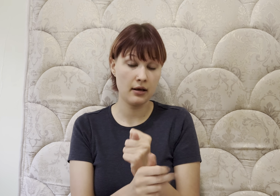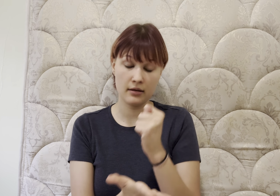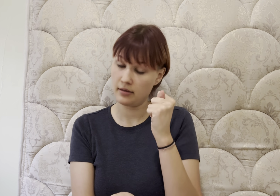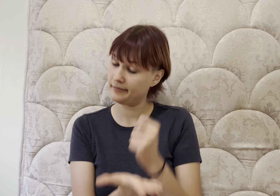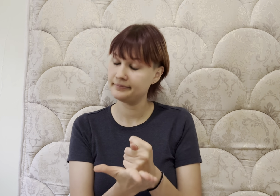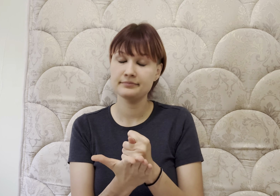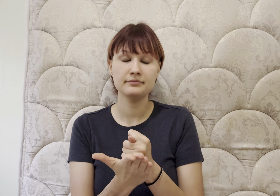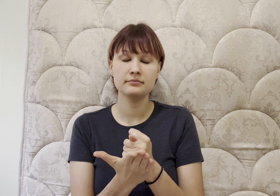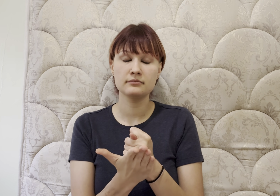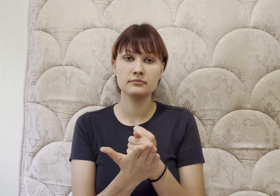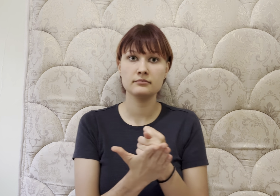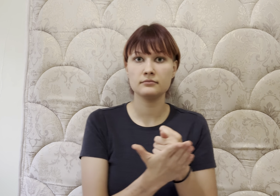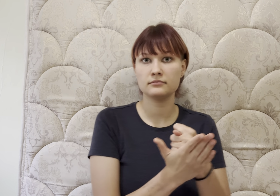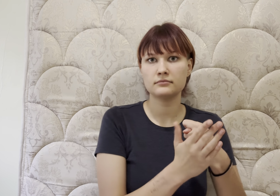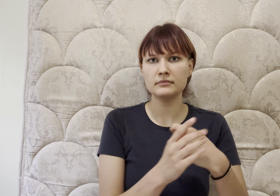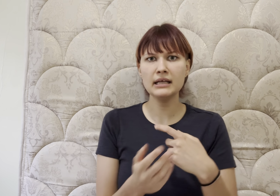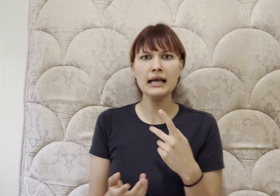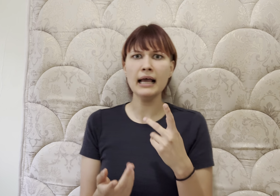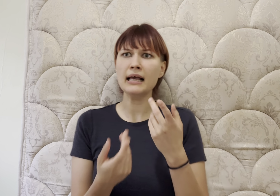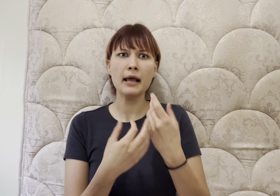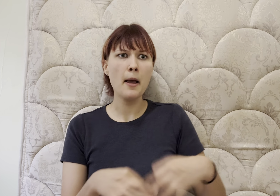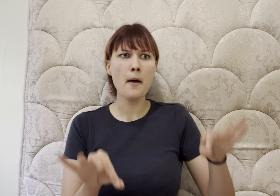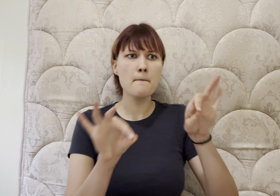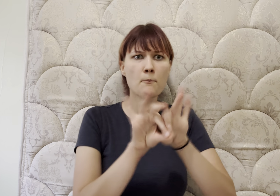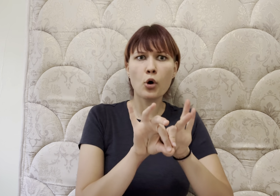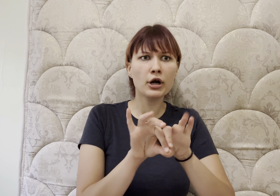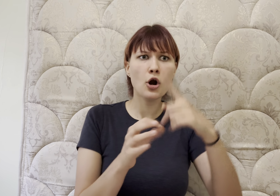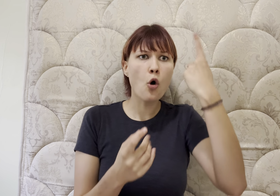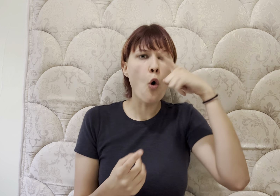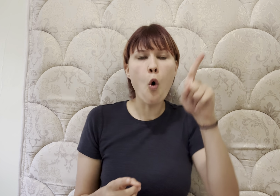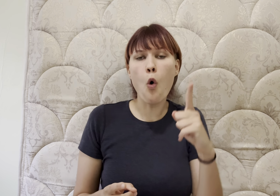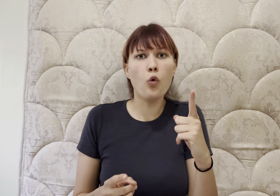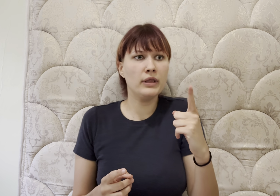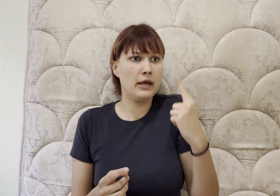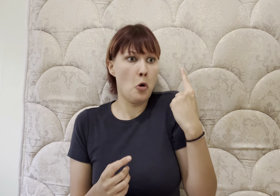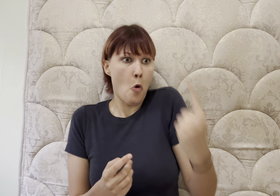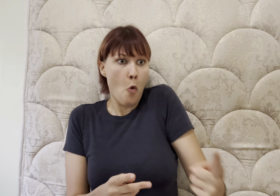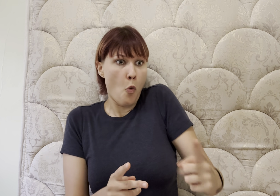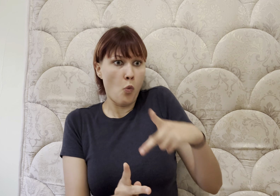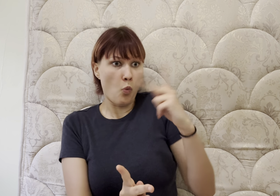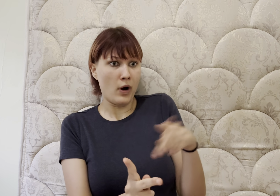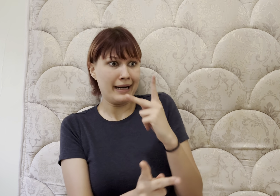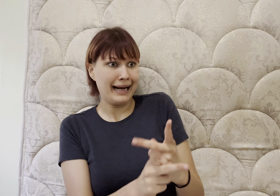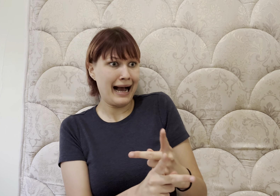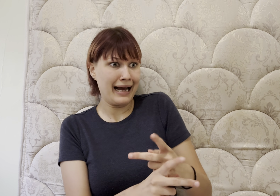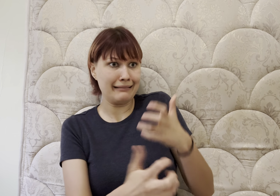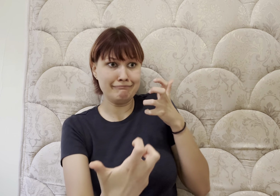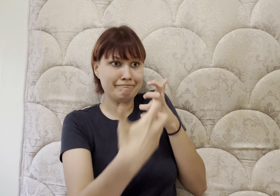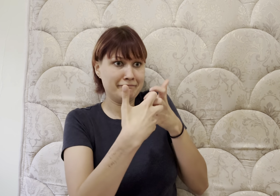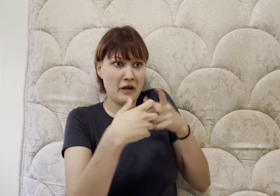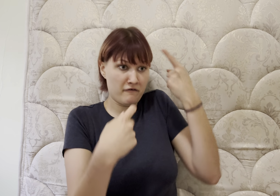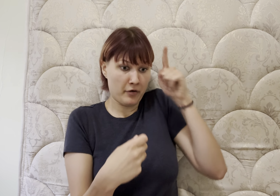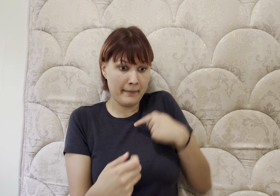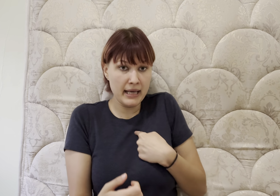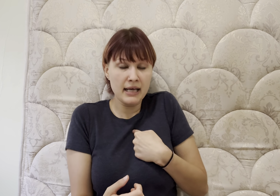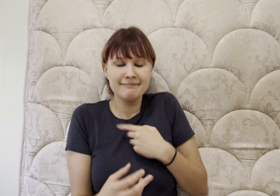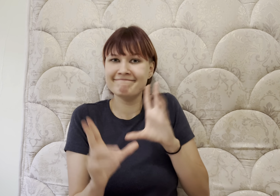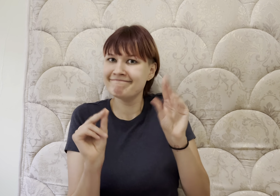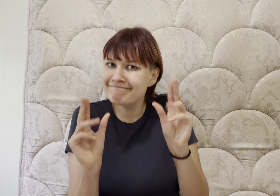important is that you connect with your therapist and feel heard and understood. And in fact, a lot of therapists they pick